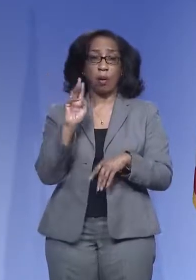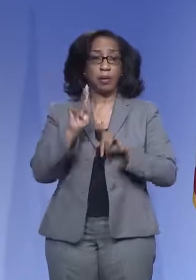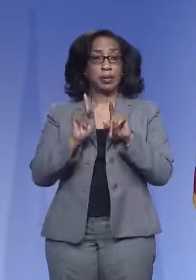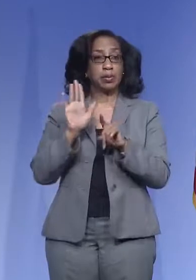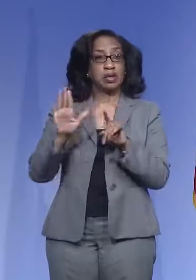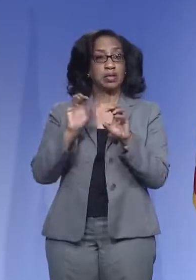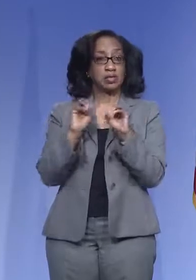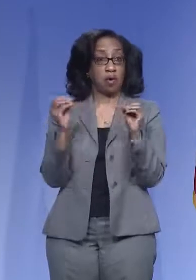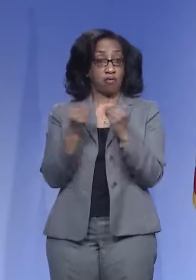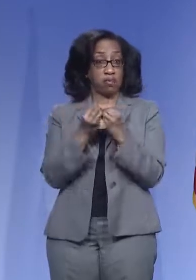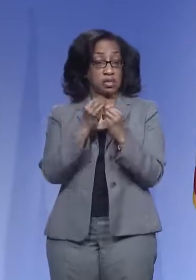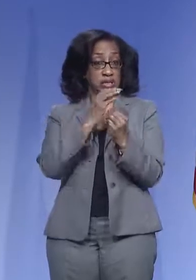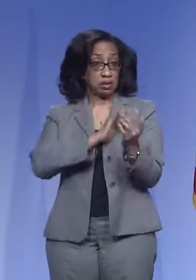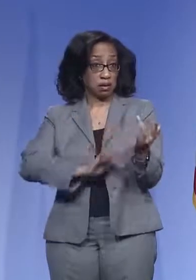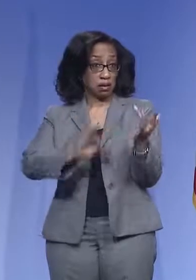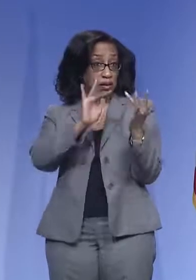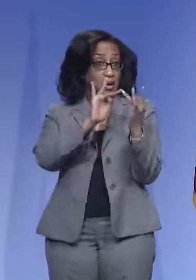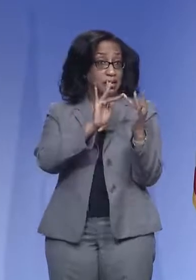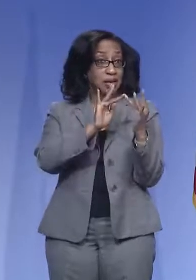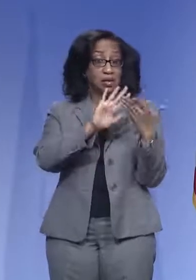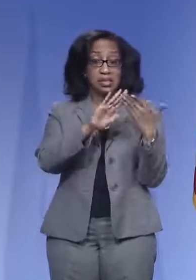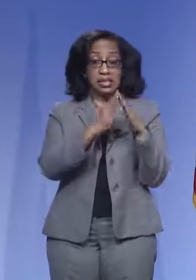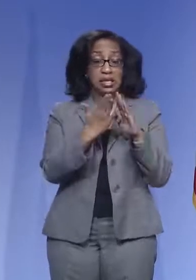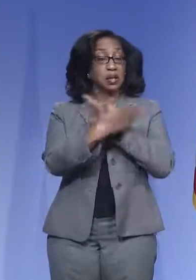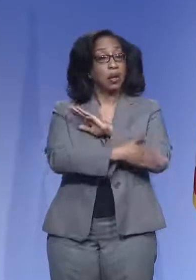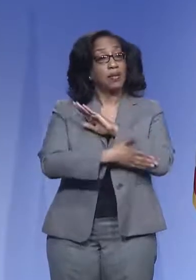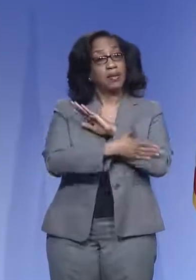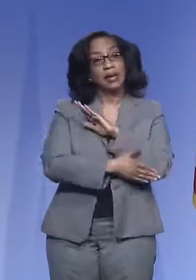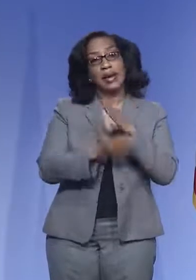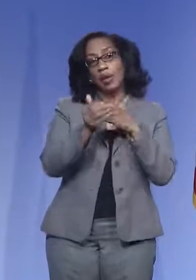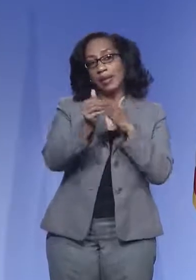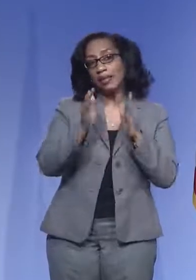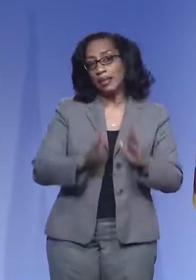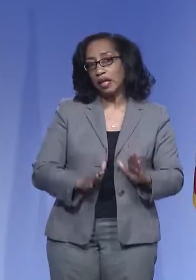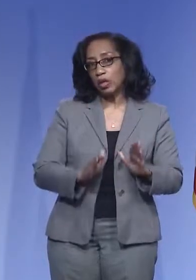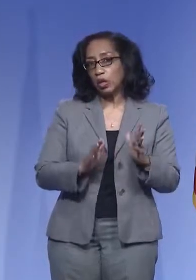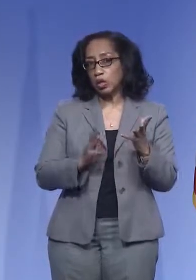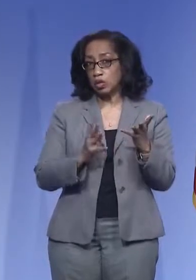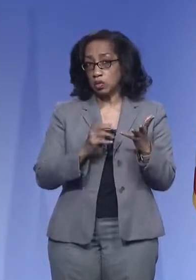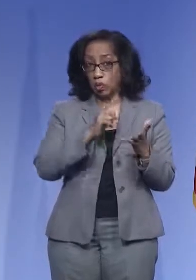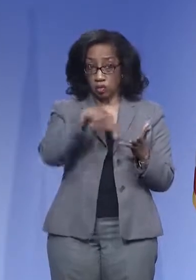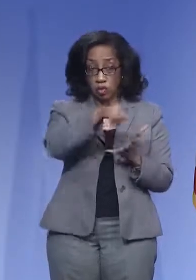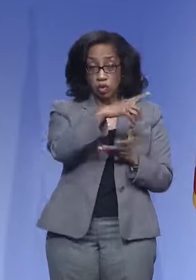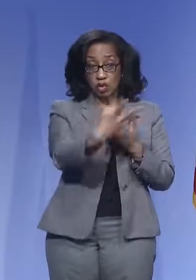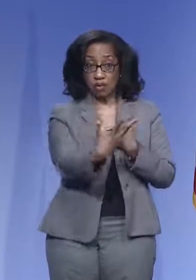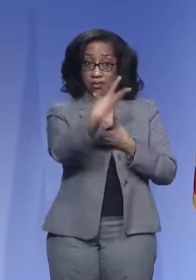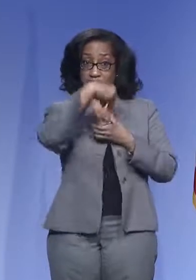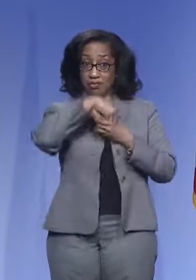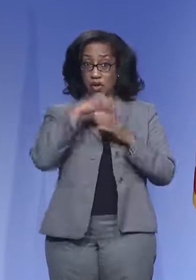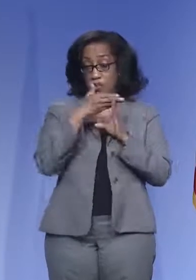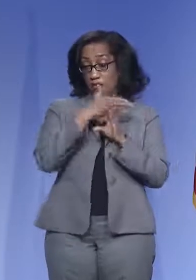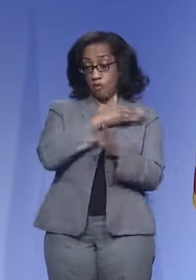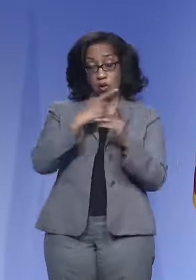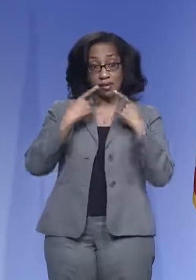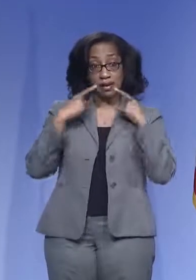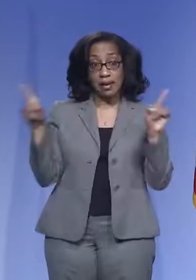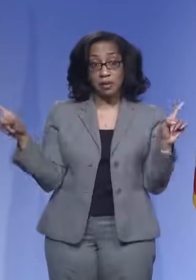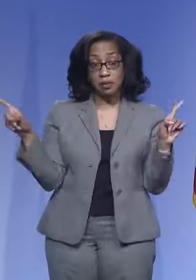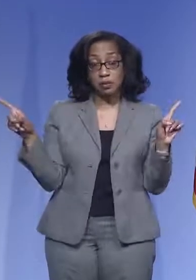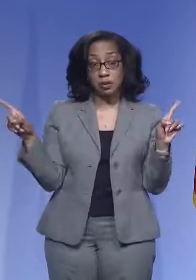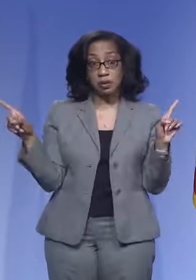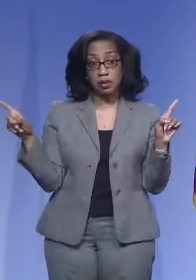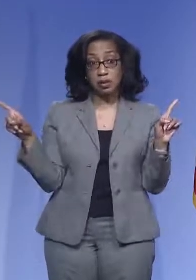reached out to city county leaders. Anyone part of that discussion before this announcement came earlier this